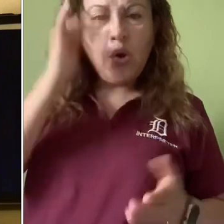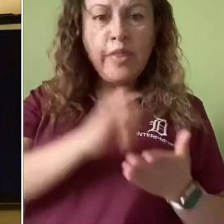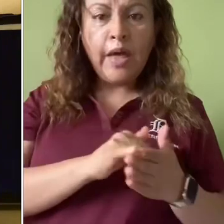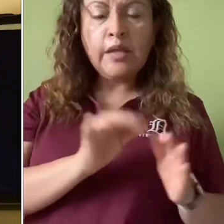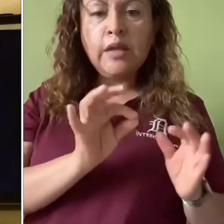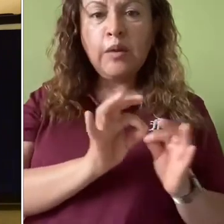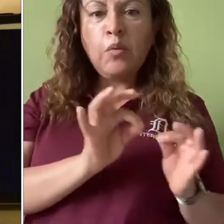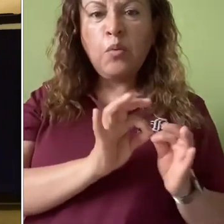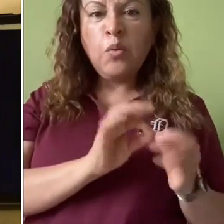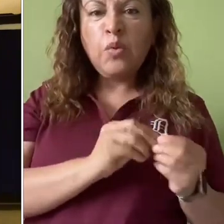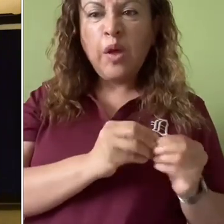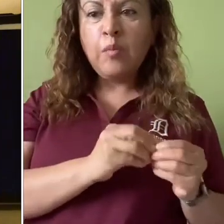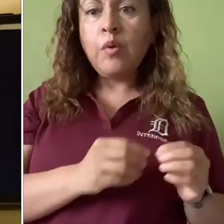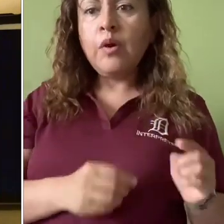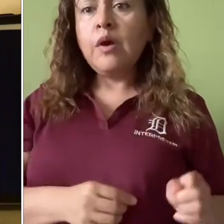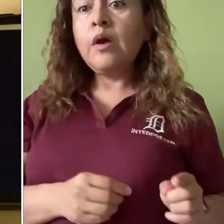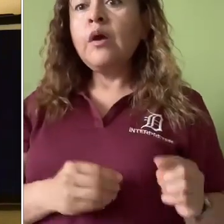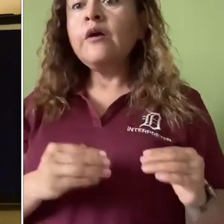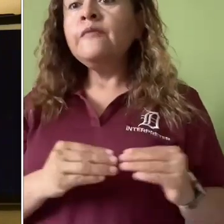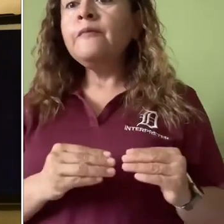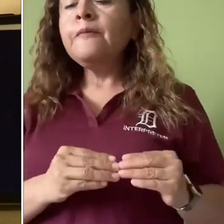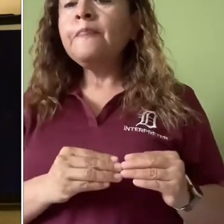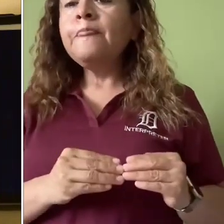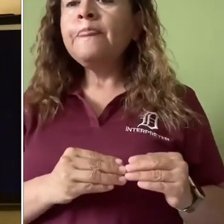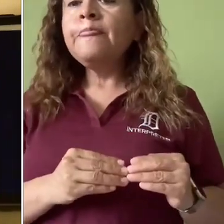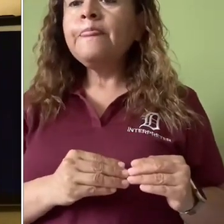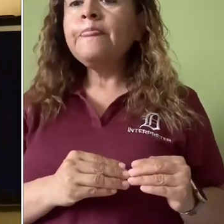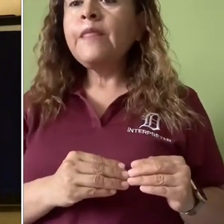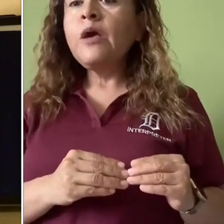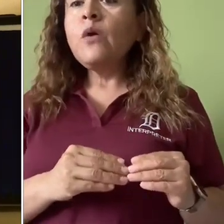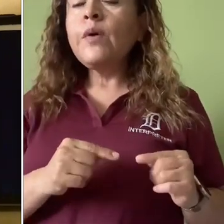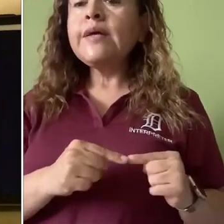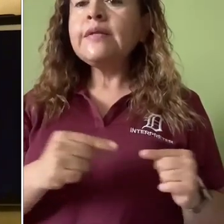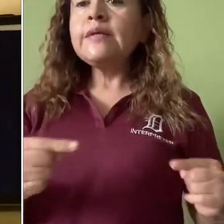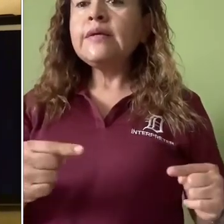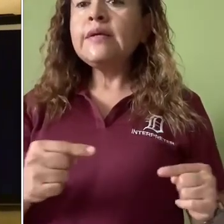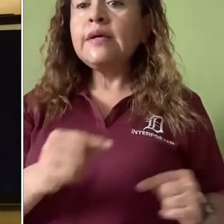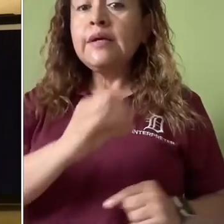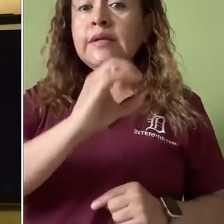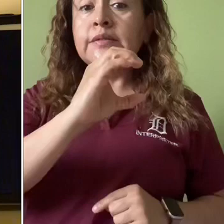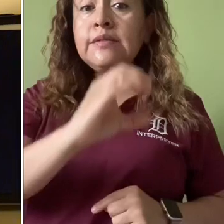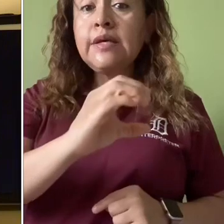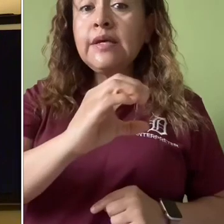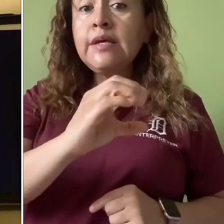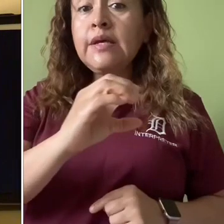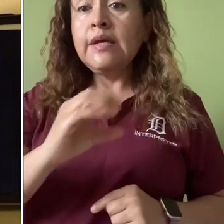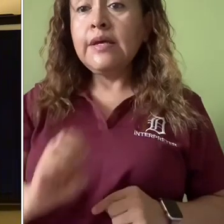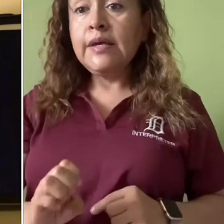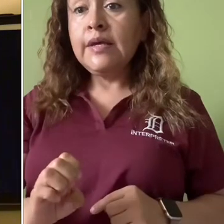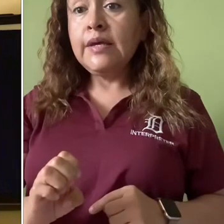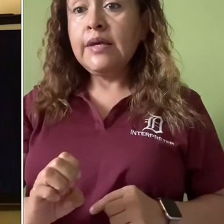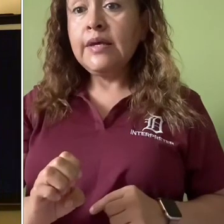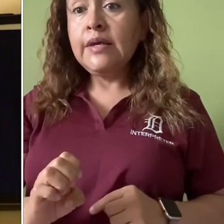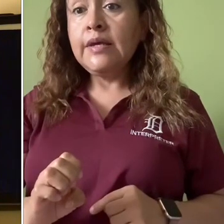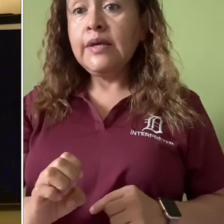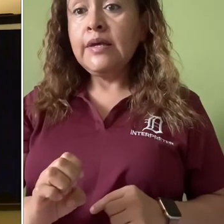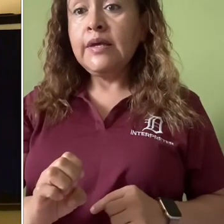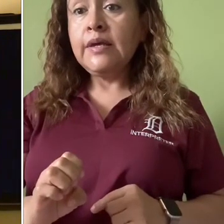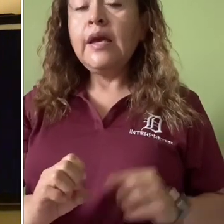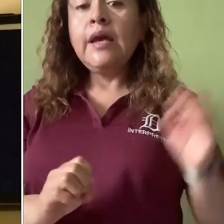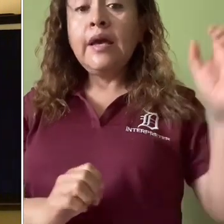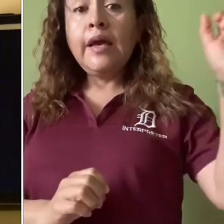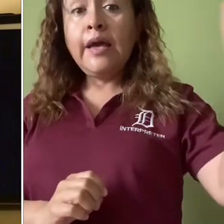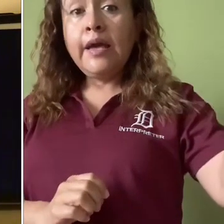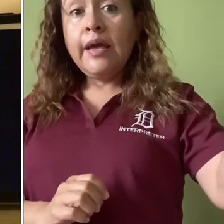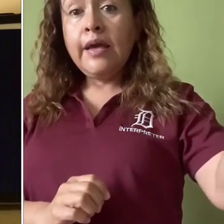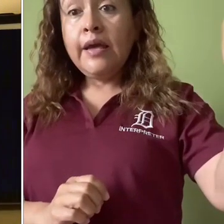So BC over DC is going to be equal to, what's the corresponding side to CE? CE, the